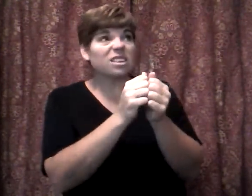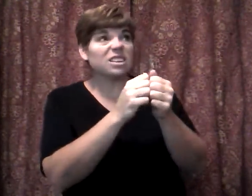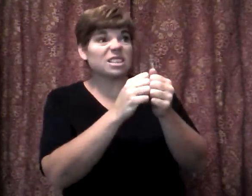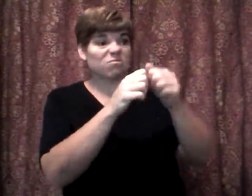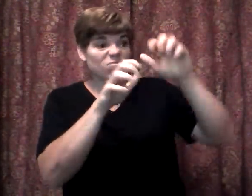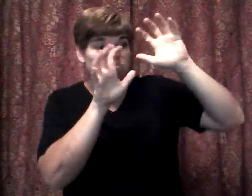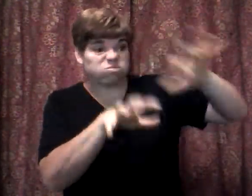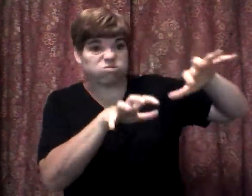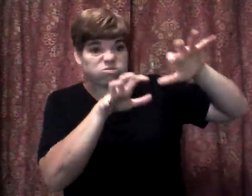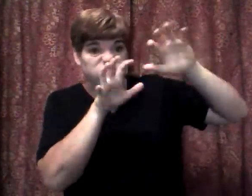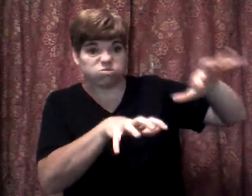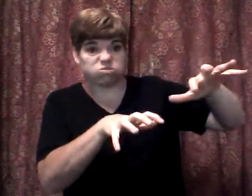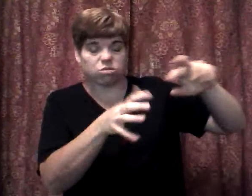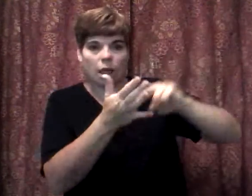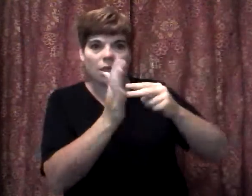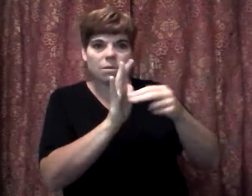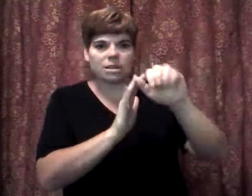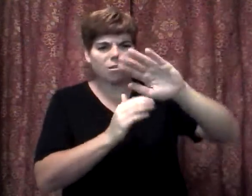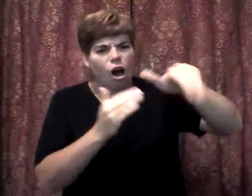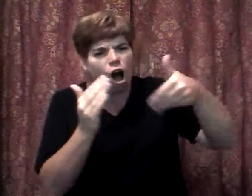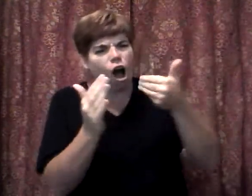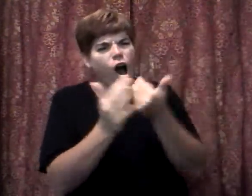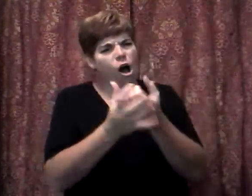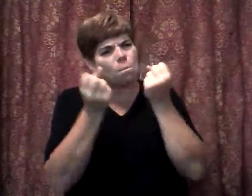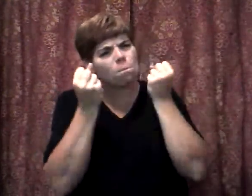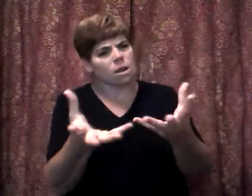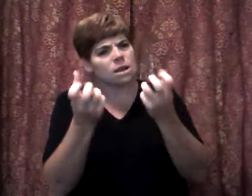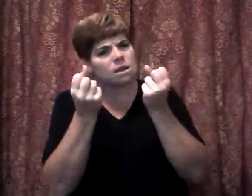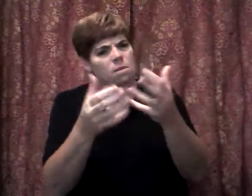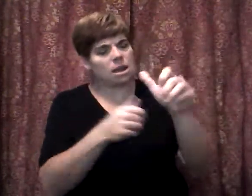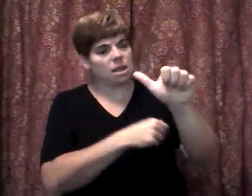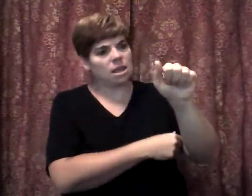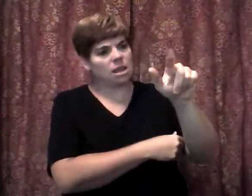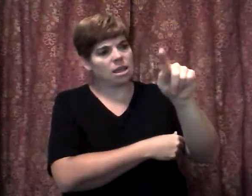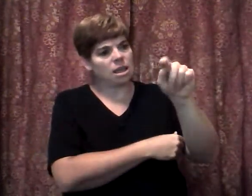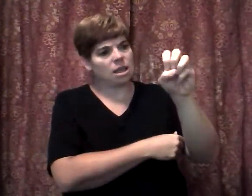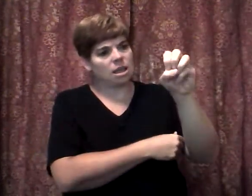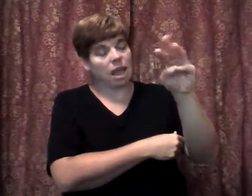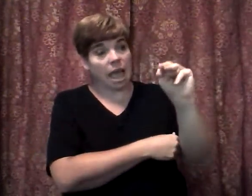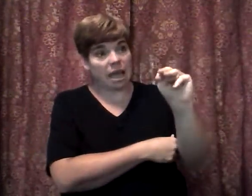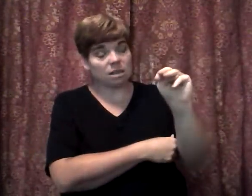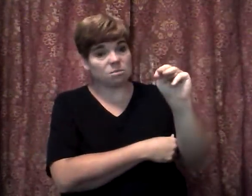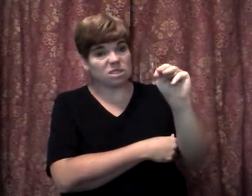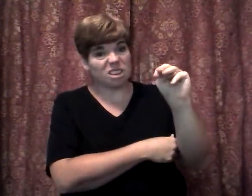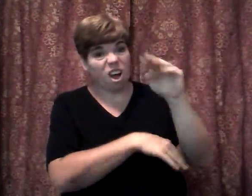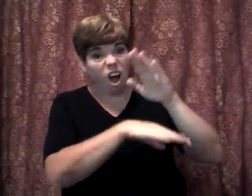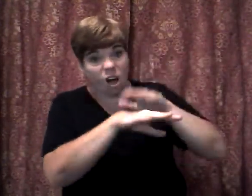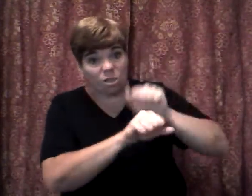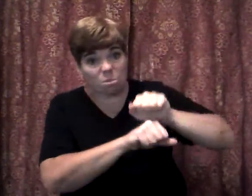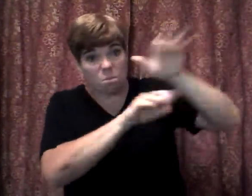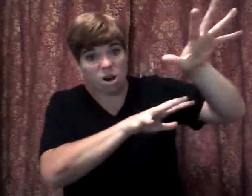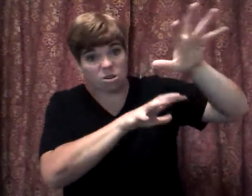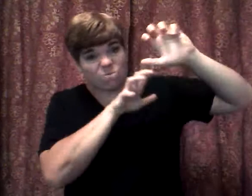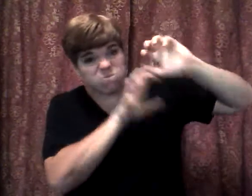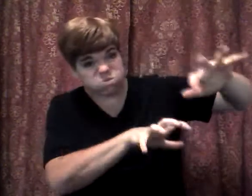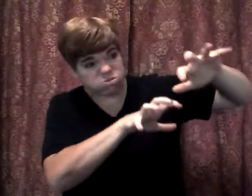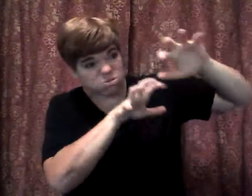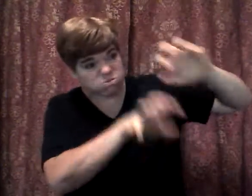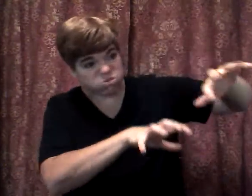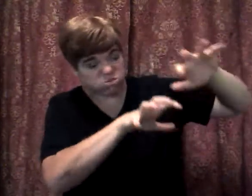called atoms. And they're constantly pounding into the side of this mountain. After a while, you can see it dug a